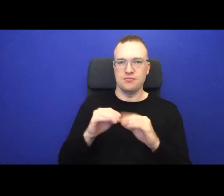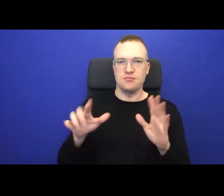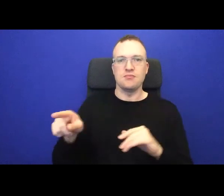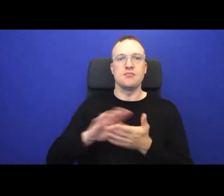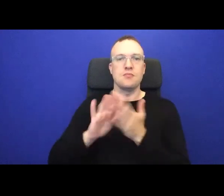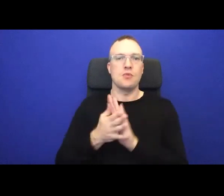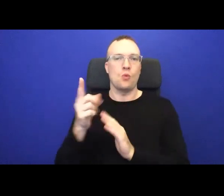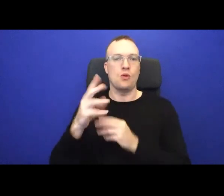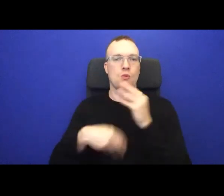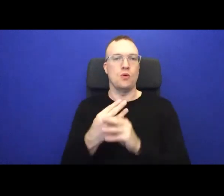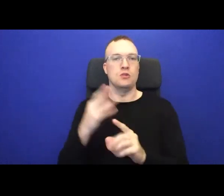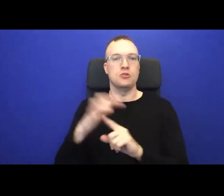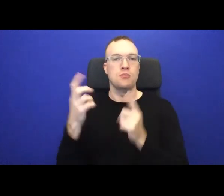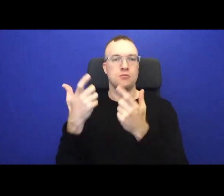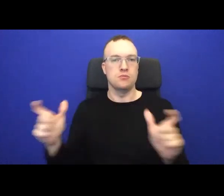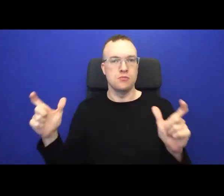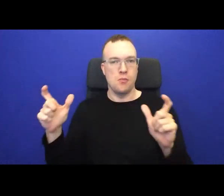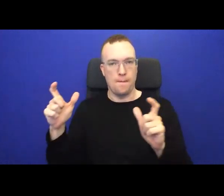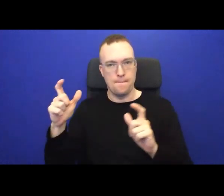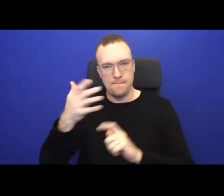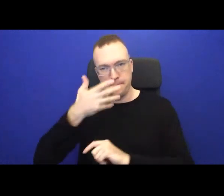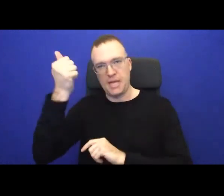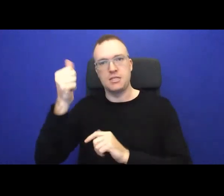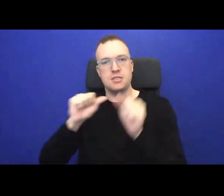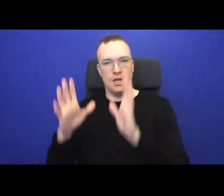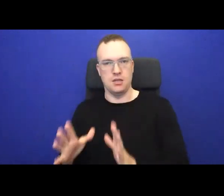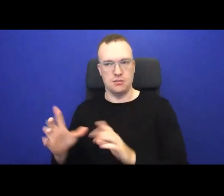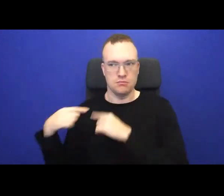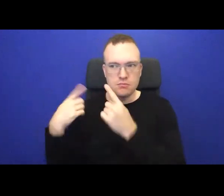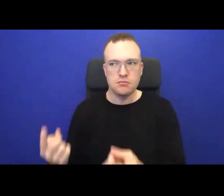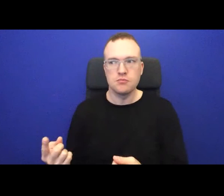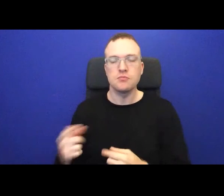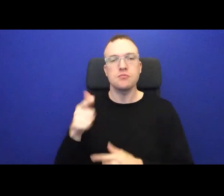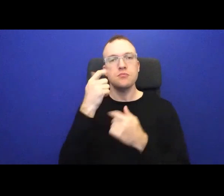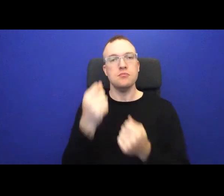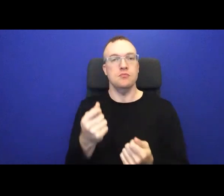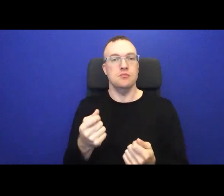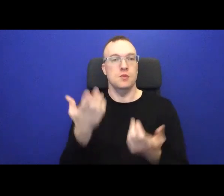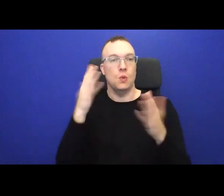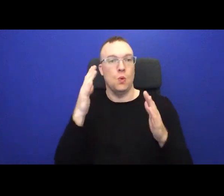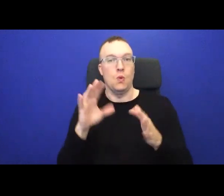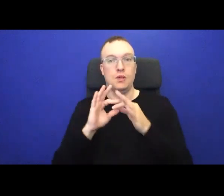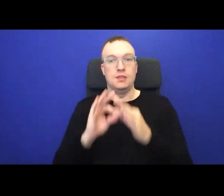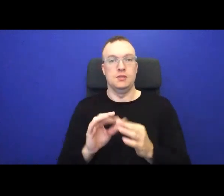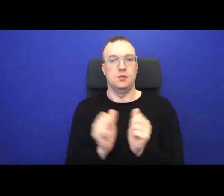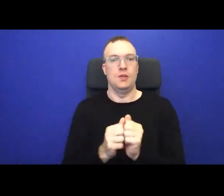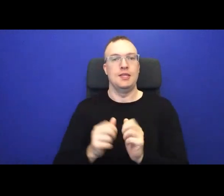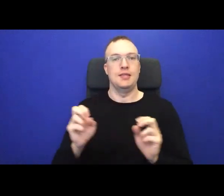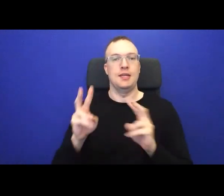one of the world's greatest scientists. So again, someone else who has an interesting and hitherto unknown connection to the